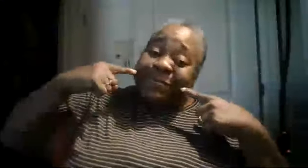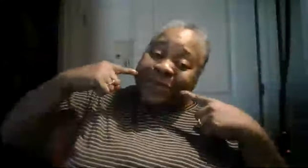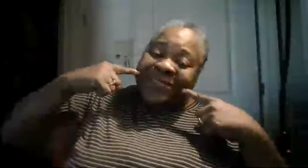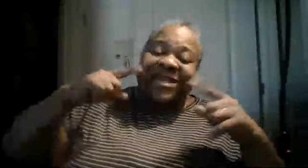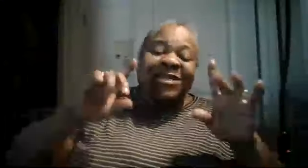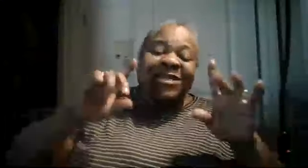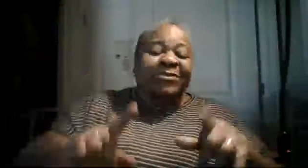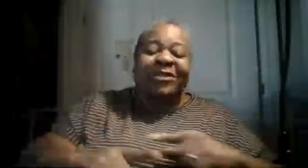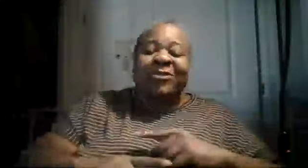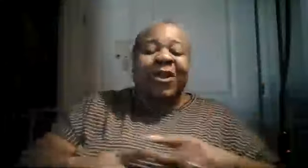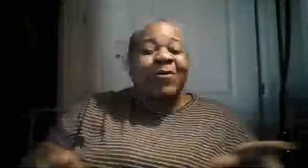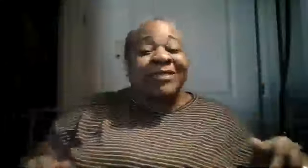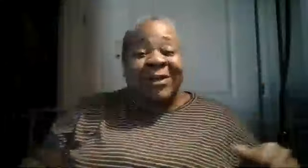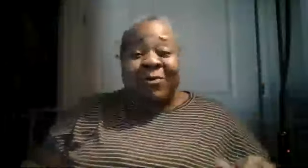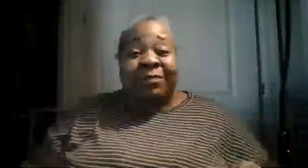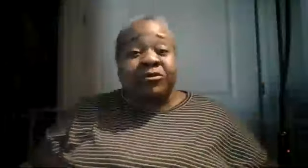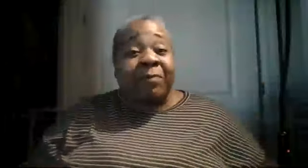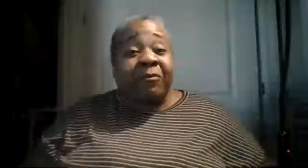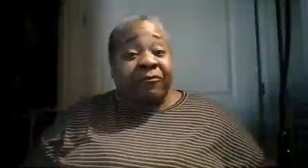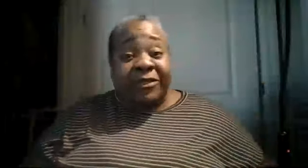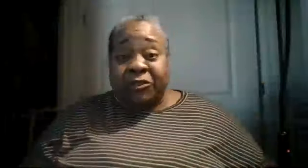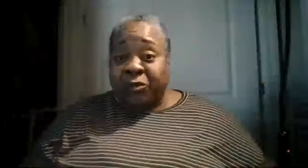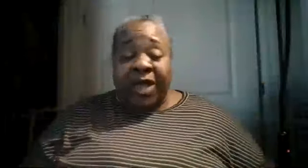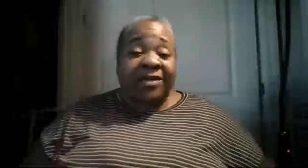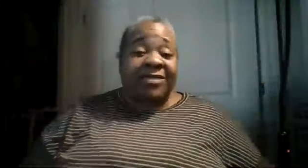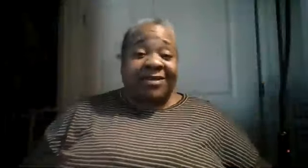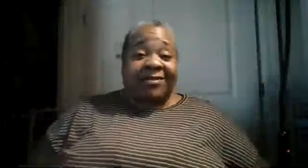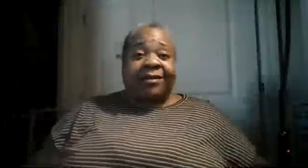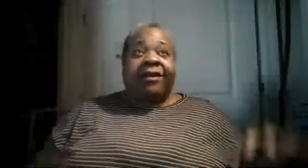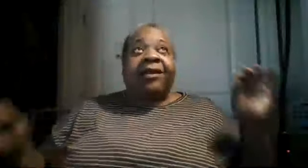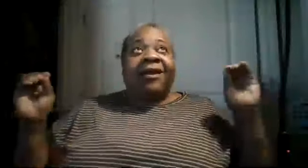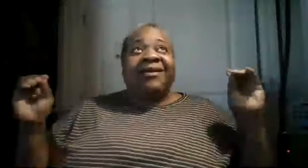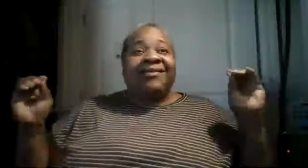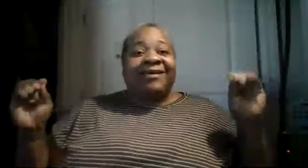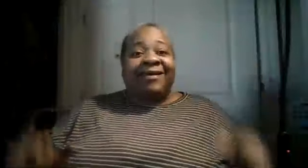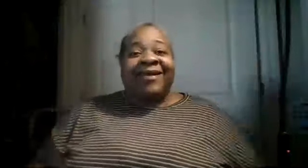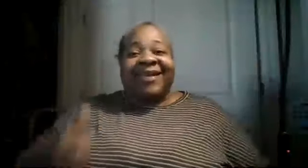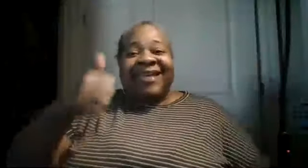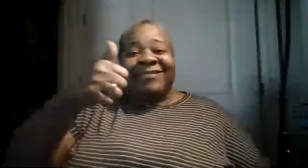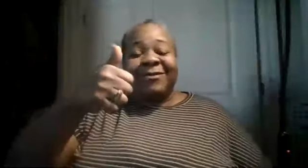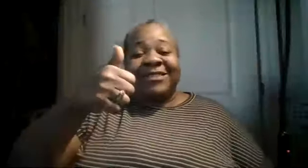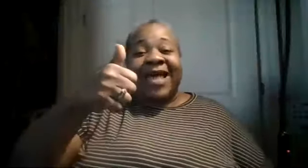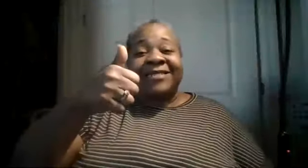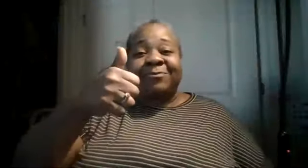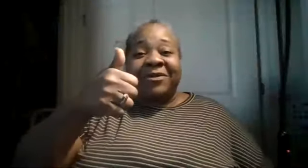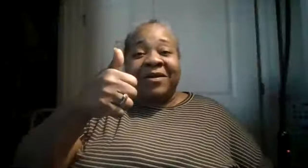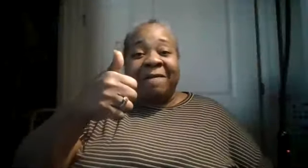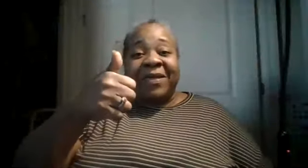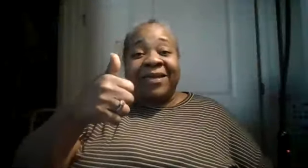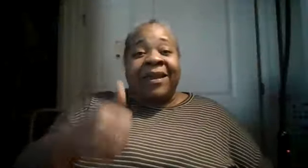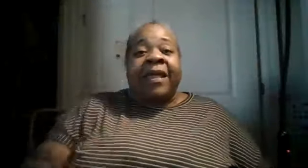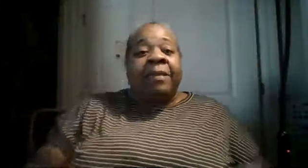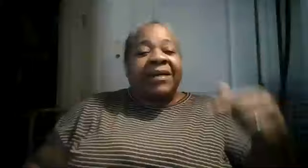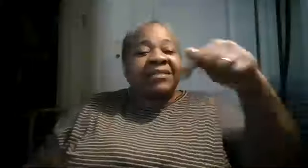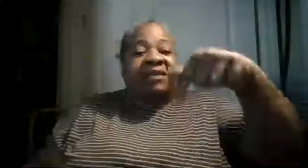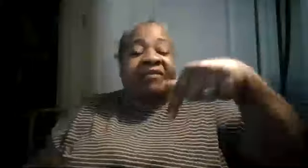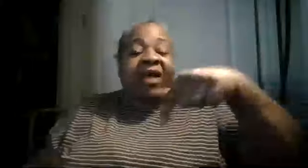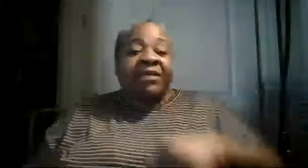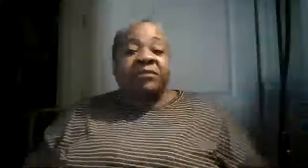dimples so that you always know when I'm dropping fresh new content. I need that. Hit those likes when you come in. Please leave comments